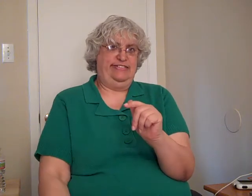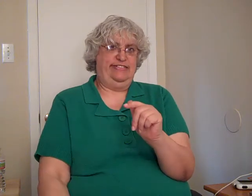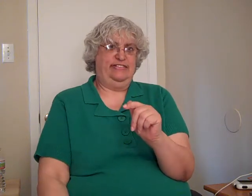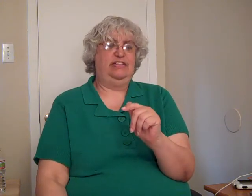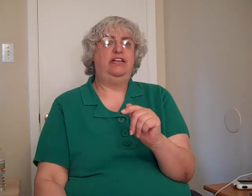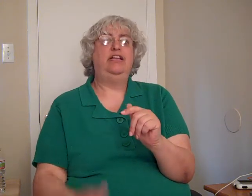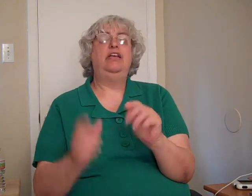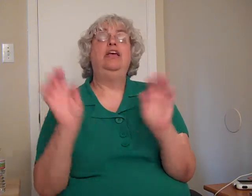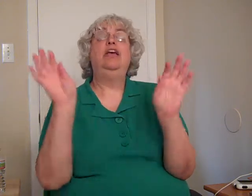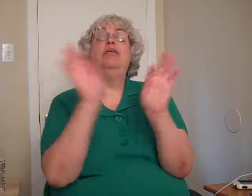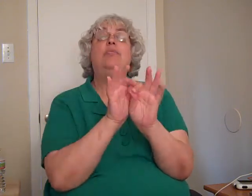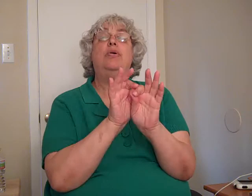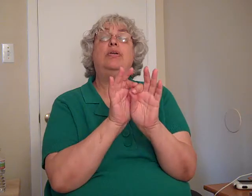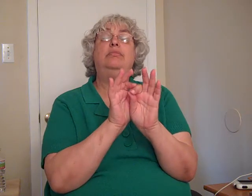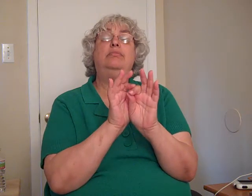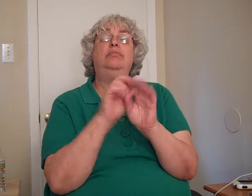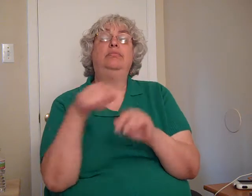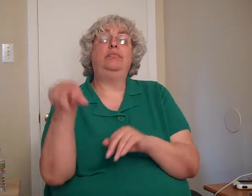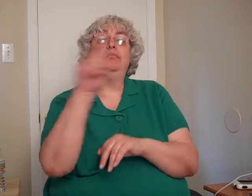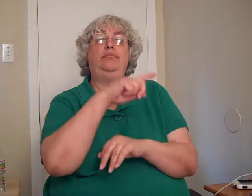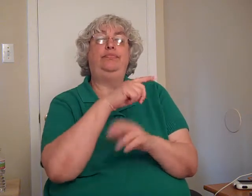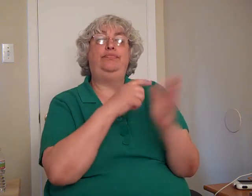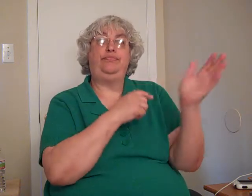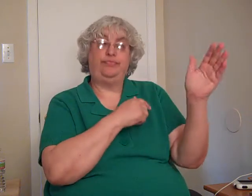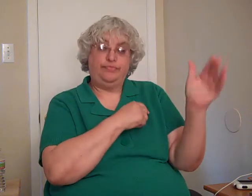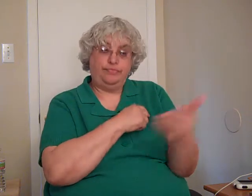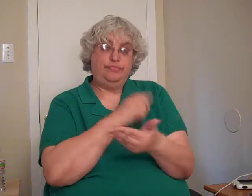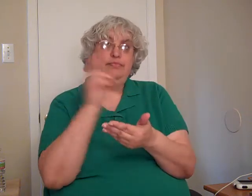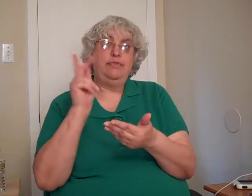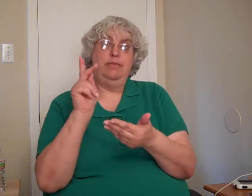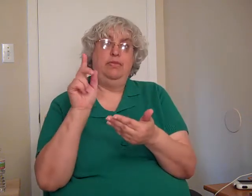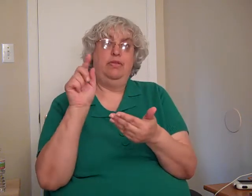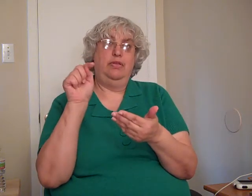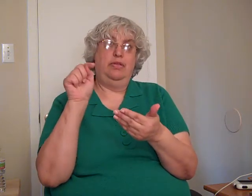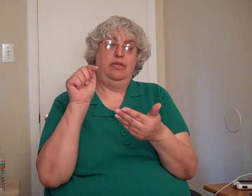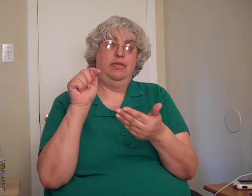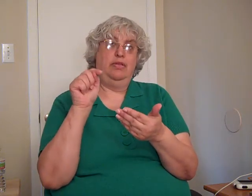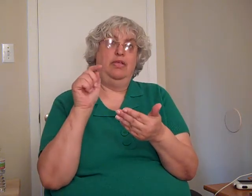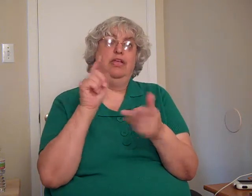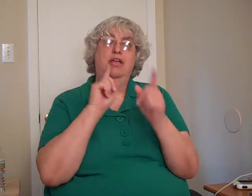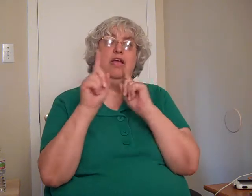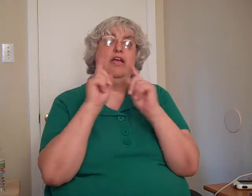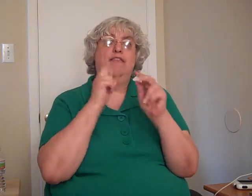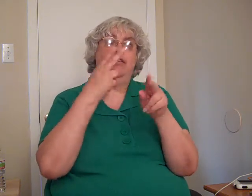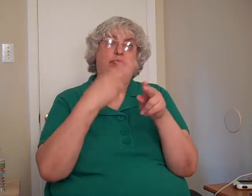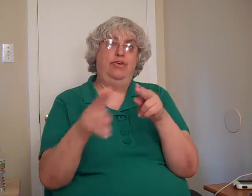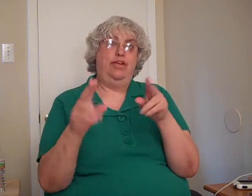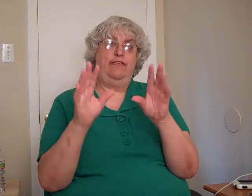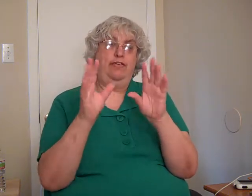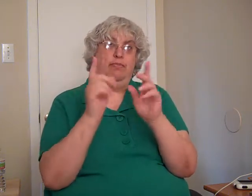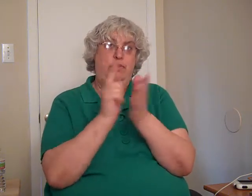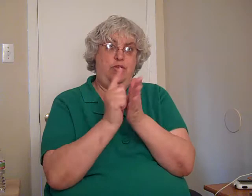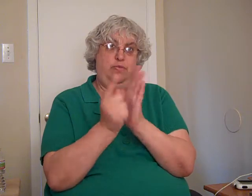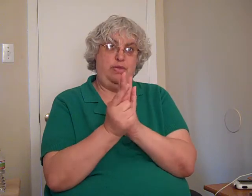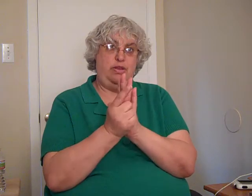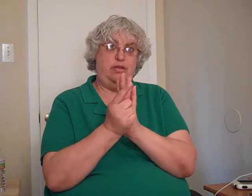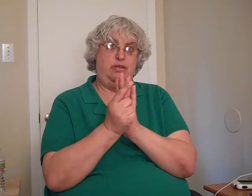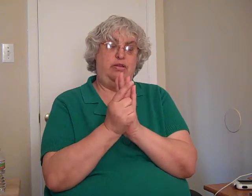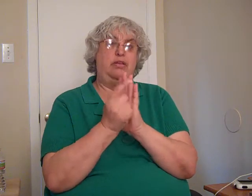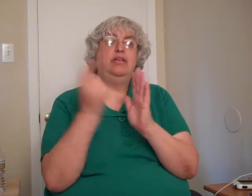it's important as you invite people over to your house, and maybe you talk for just a brief moment, you want to use some type of tool, as